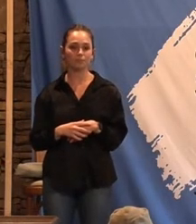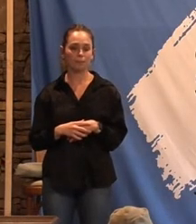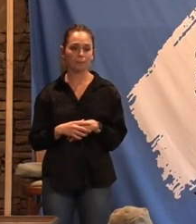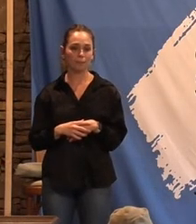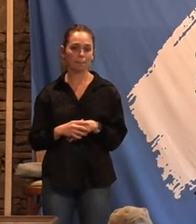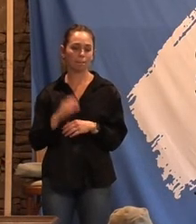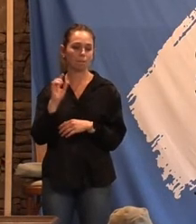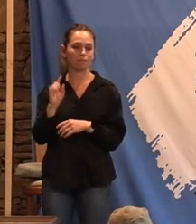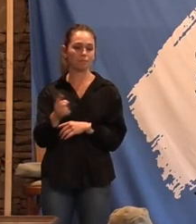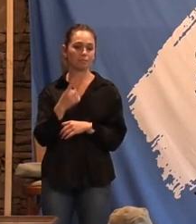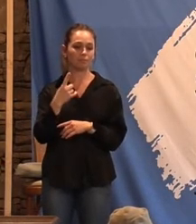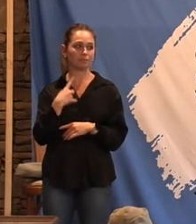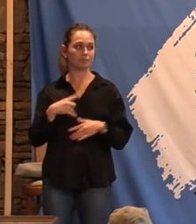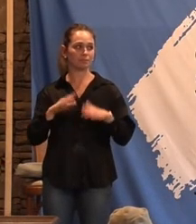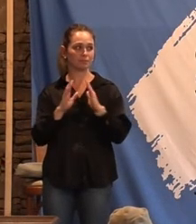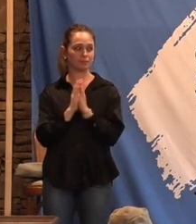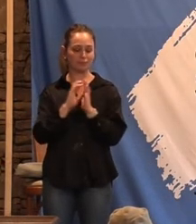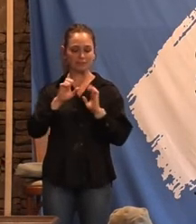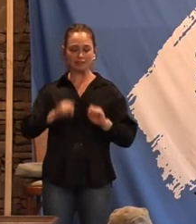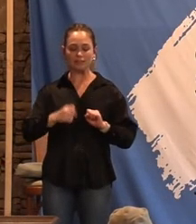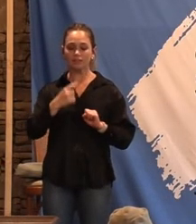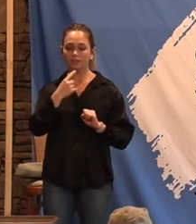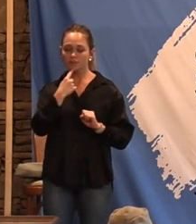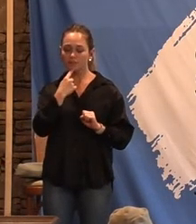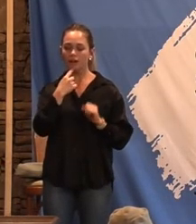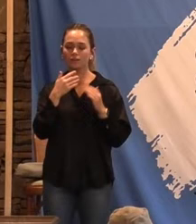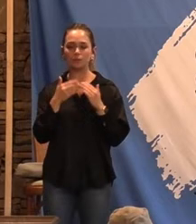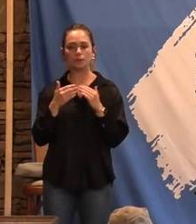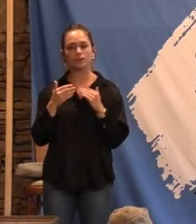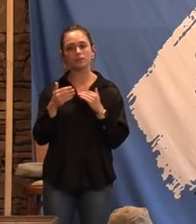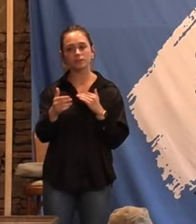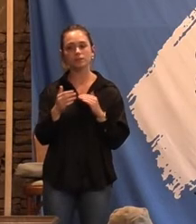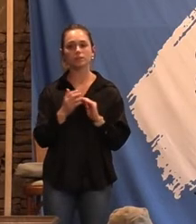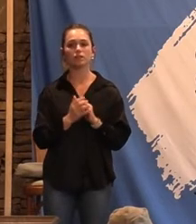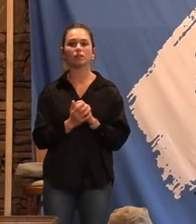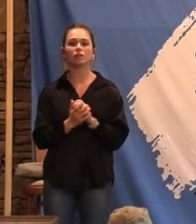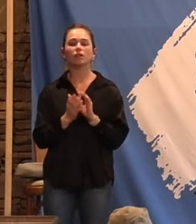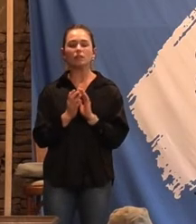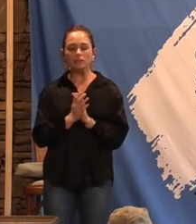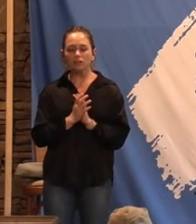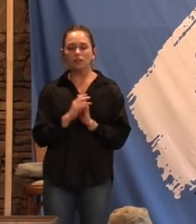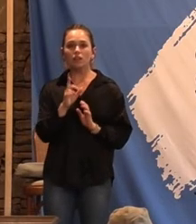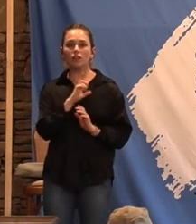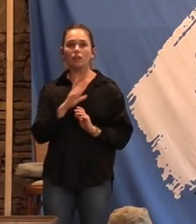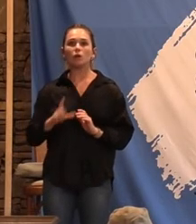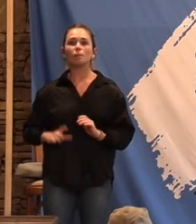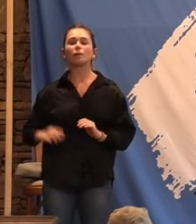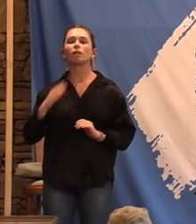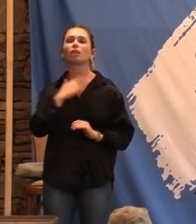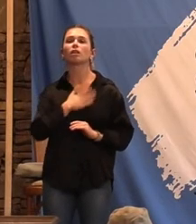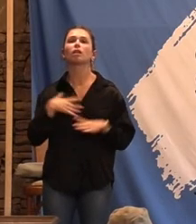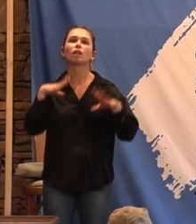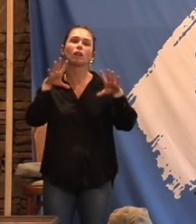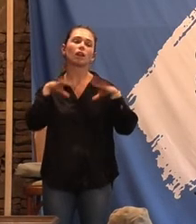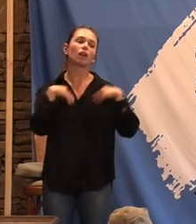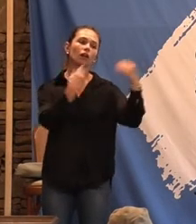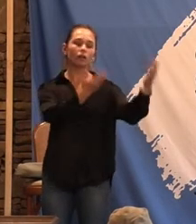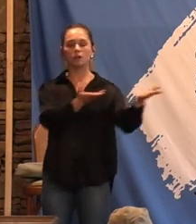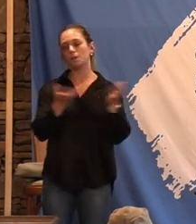The only prayer I can say anymore is, "Dear Lord, bring him